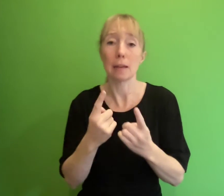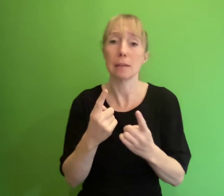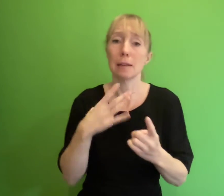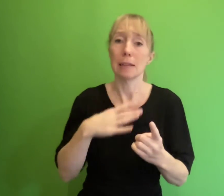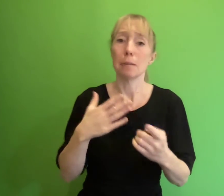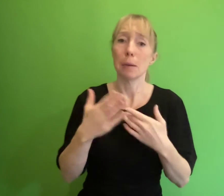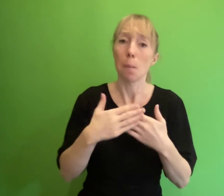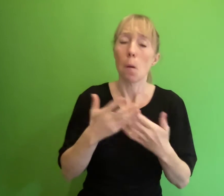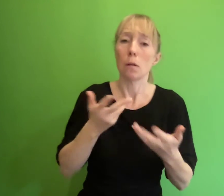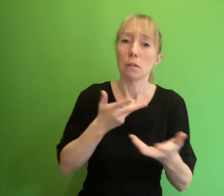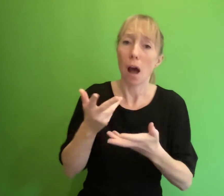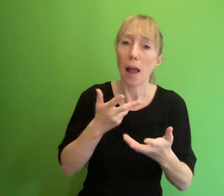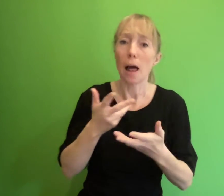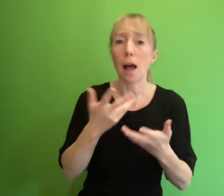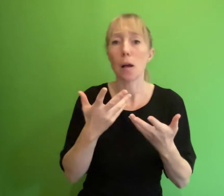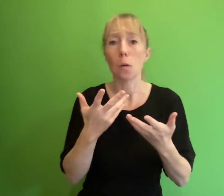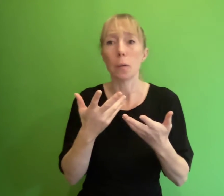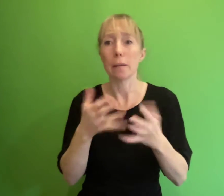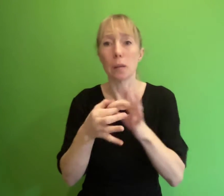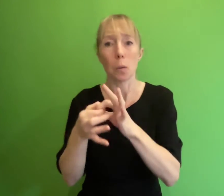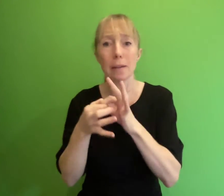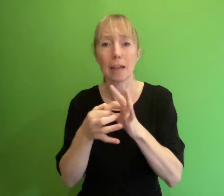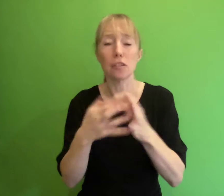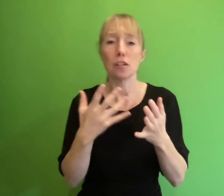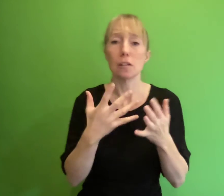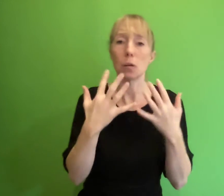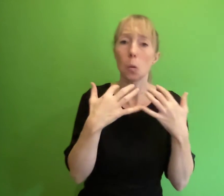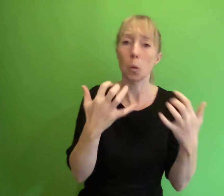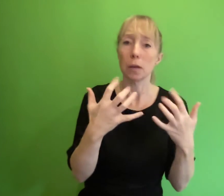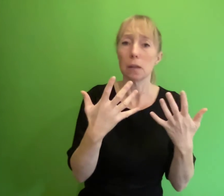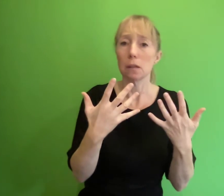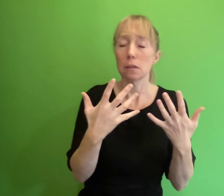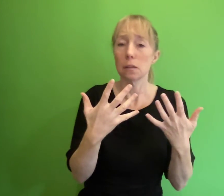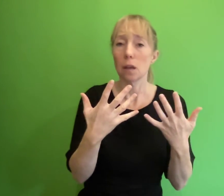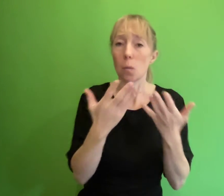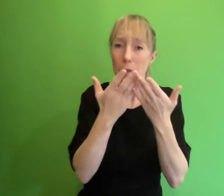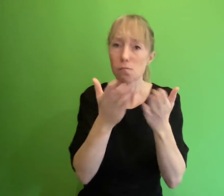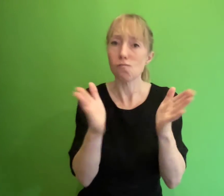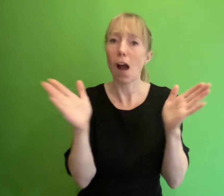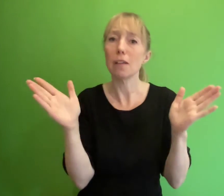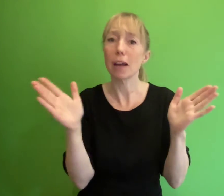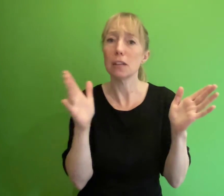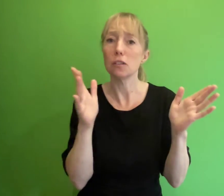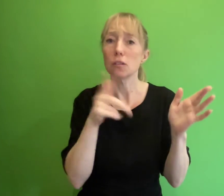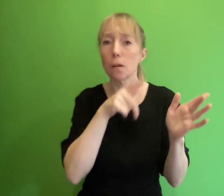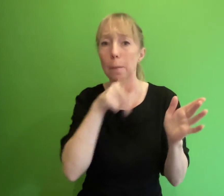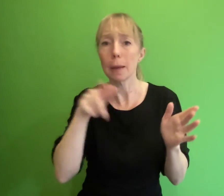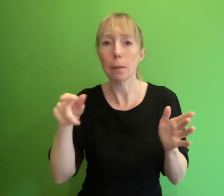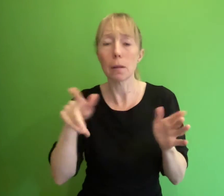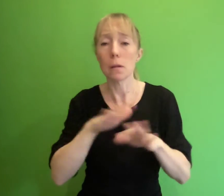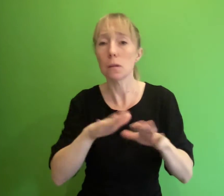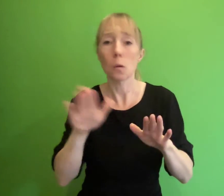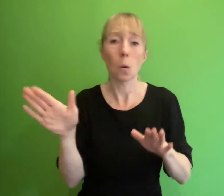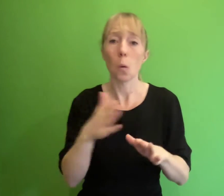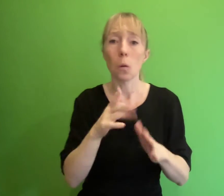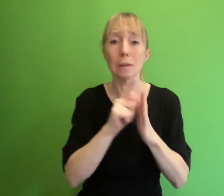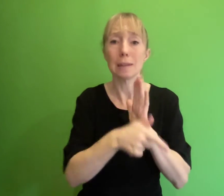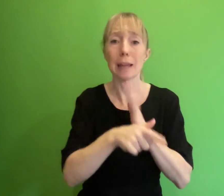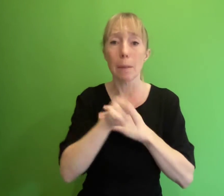members, and with a wide range of people. Not all disabled people have the same access